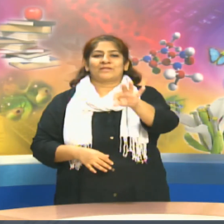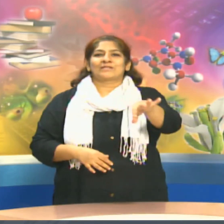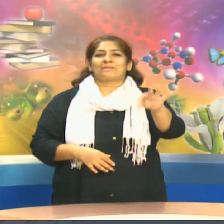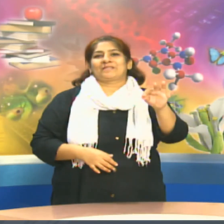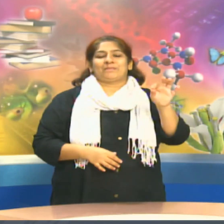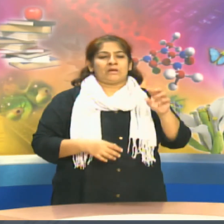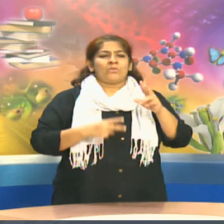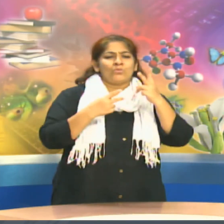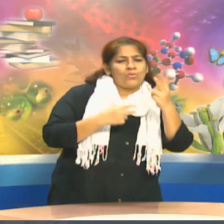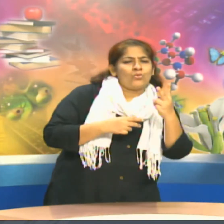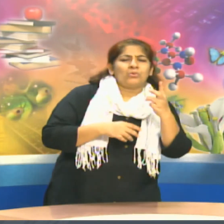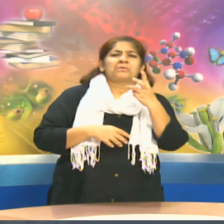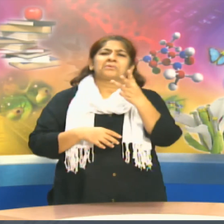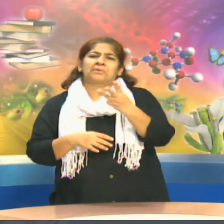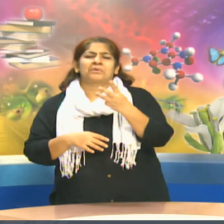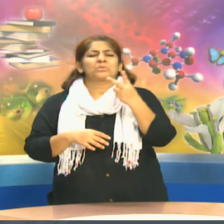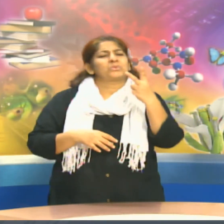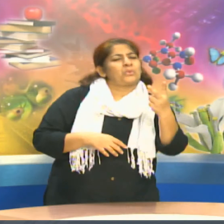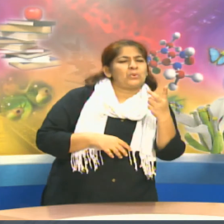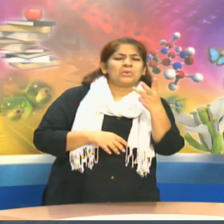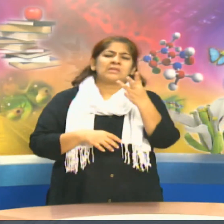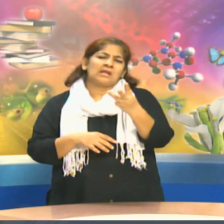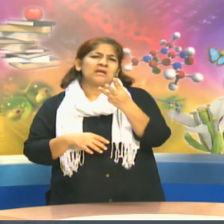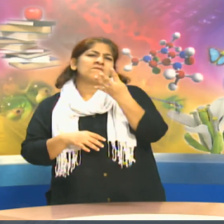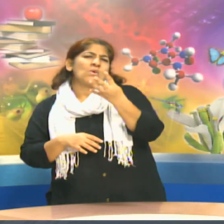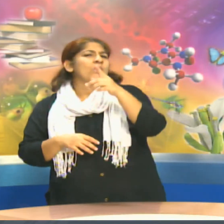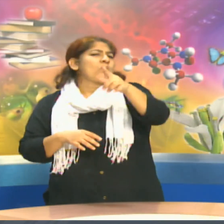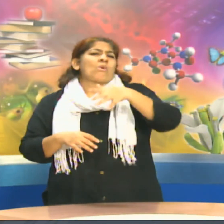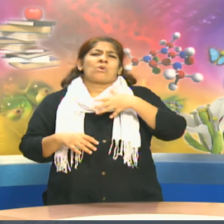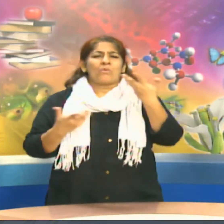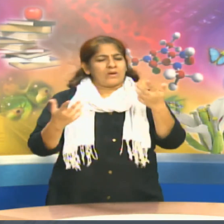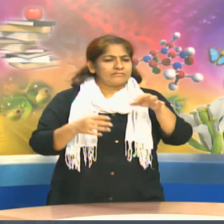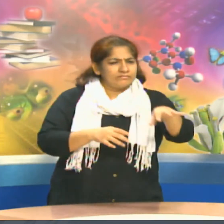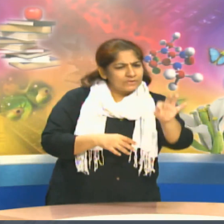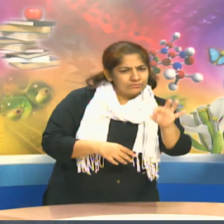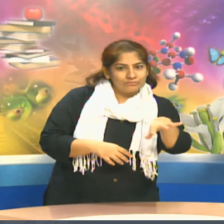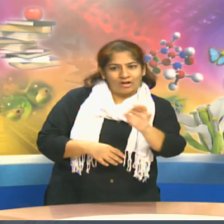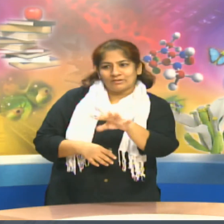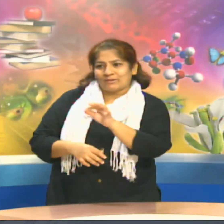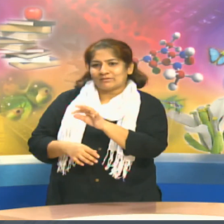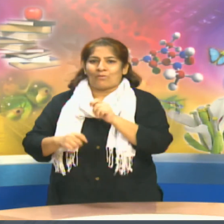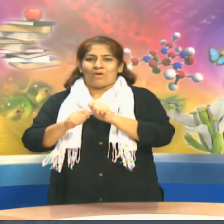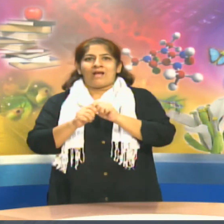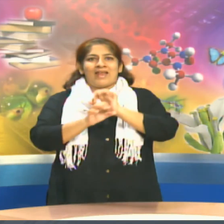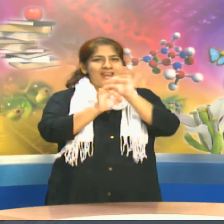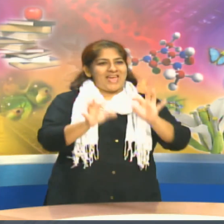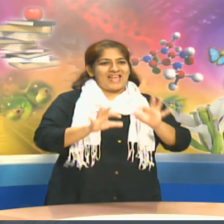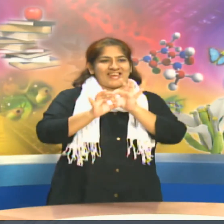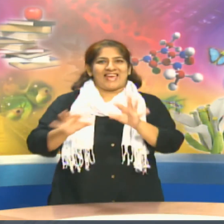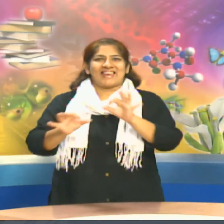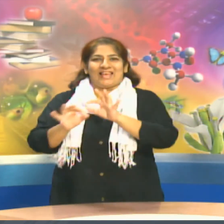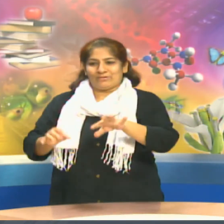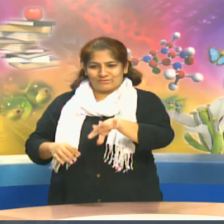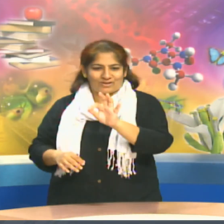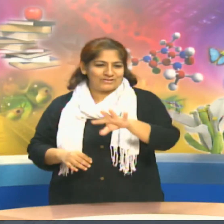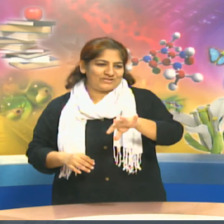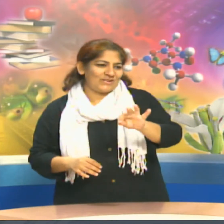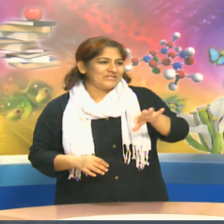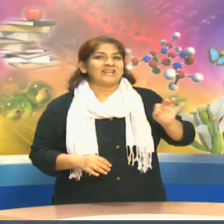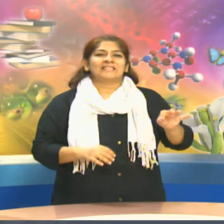analyzed different alternatives, we found their goods and bad. Then after that, we need to select